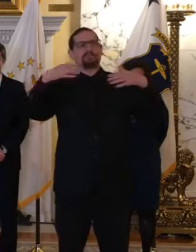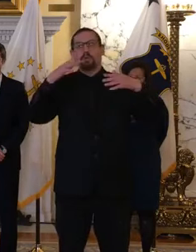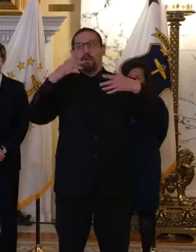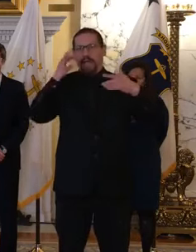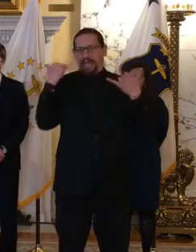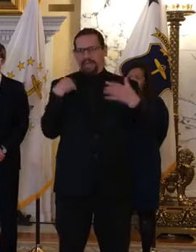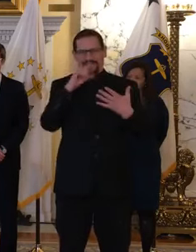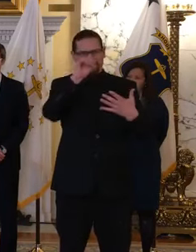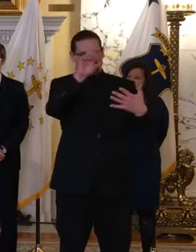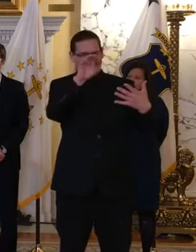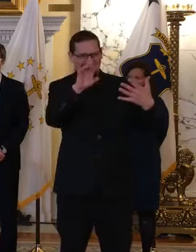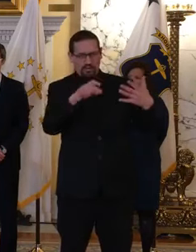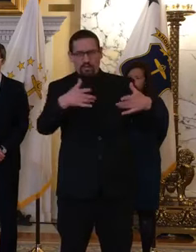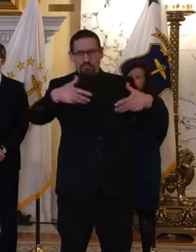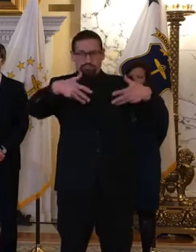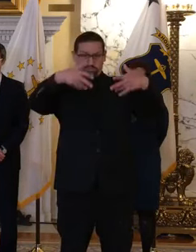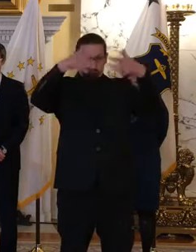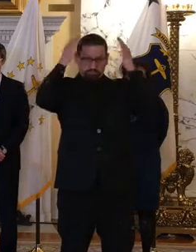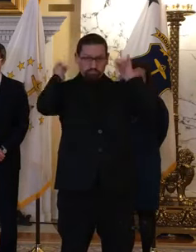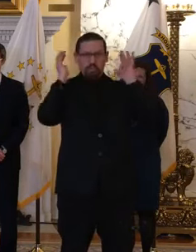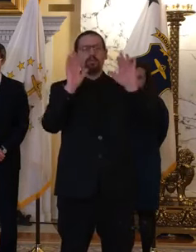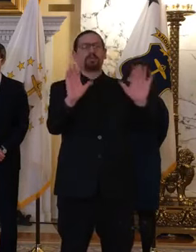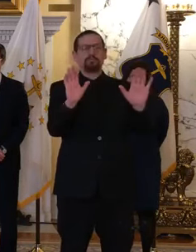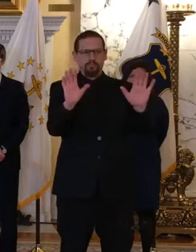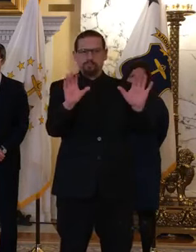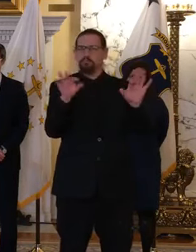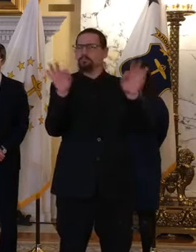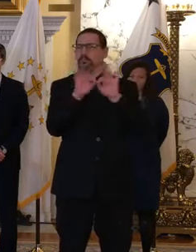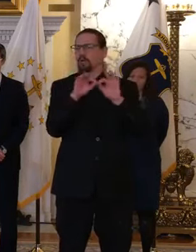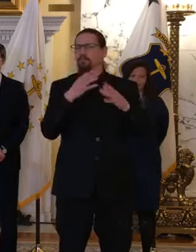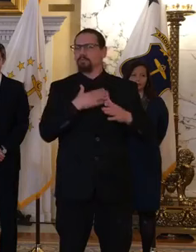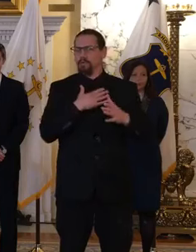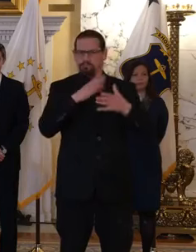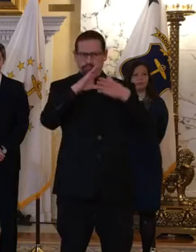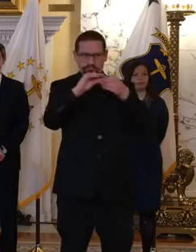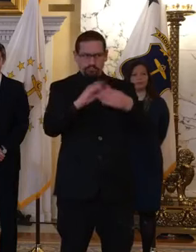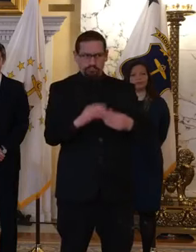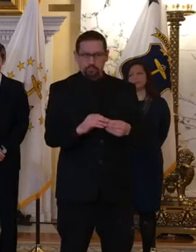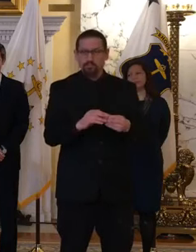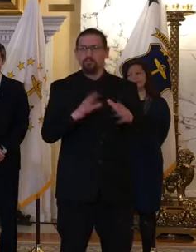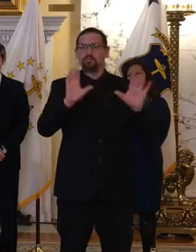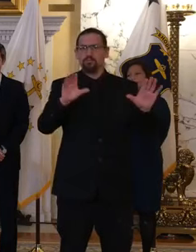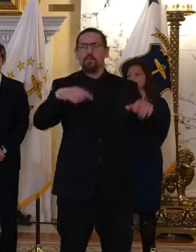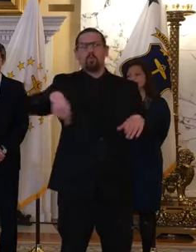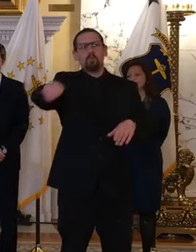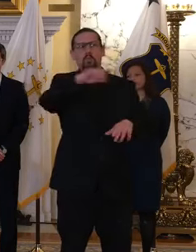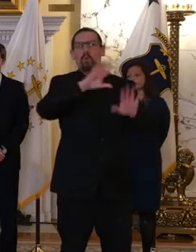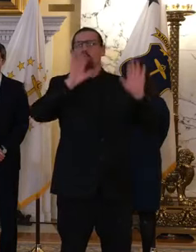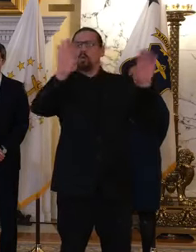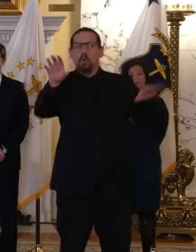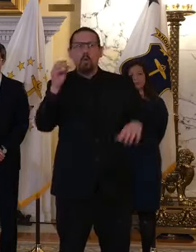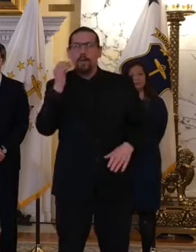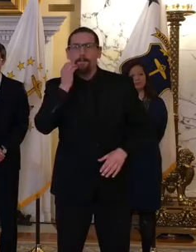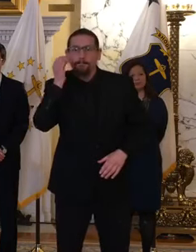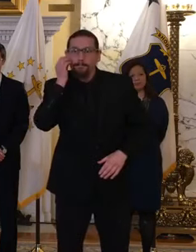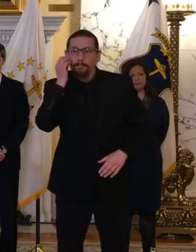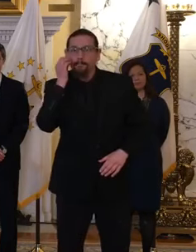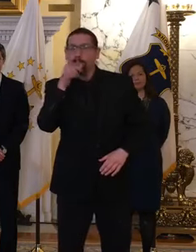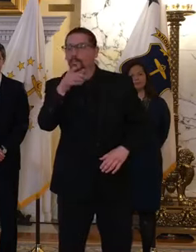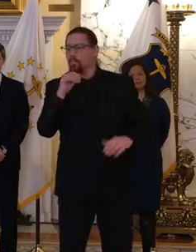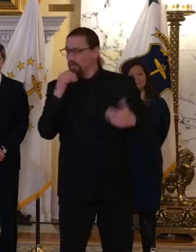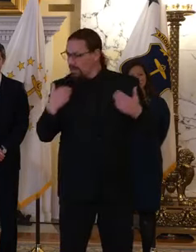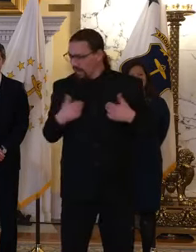down. Here's the bottom line. If you're at home, you don't have Wi-Fi, you don't have a cell